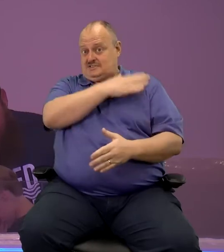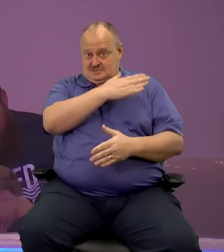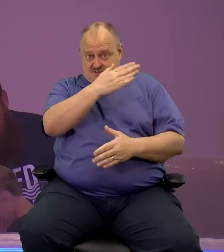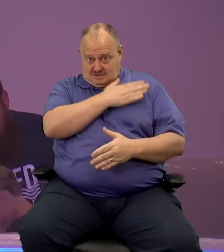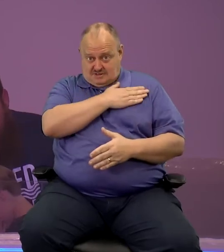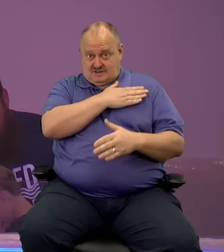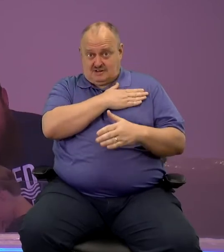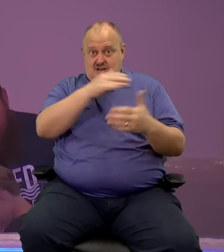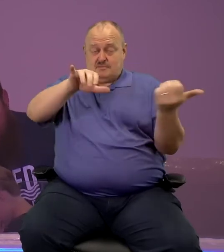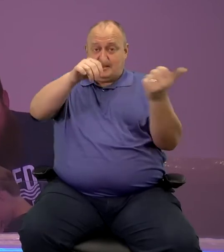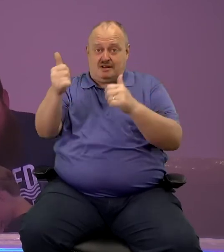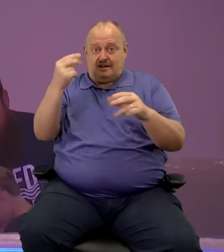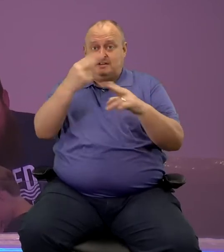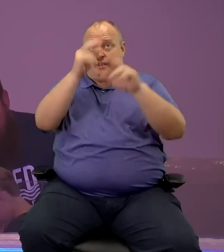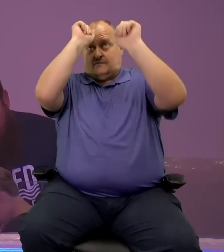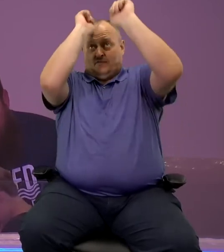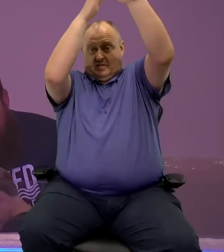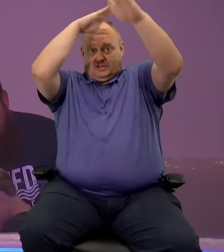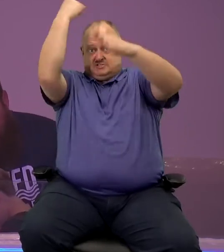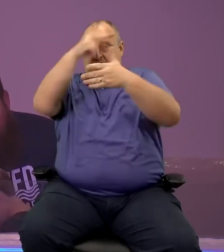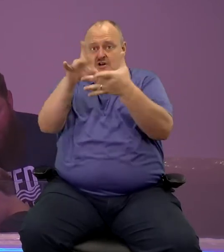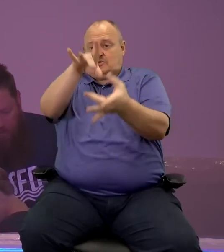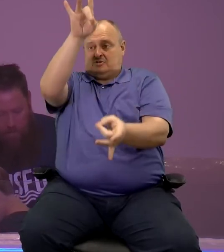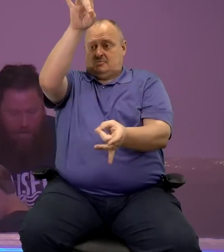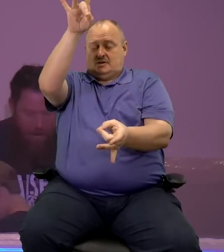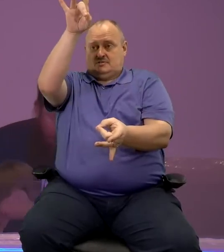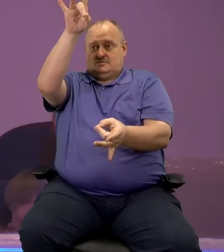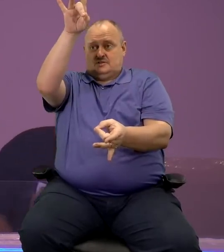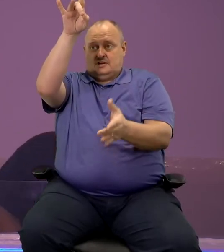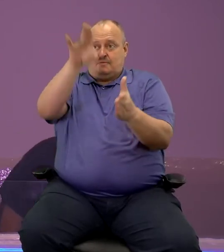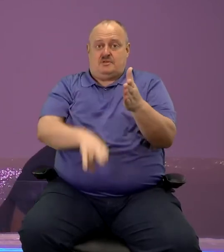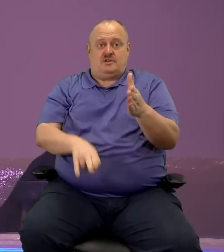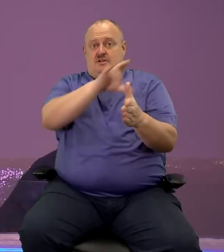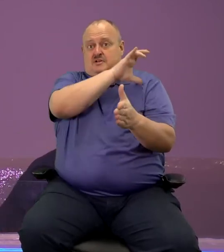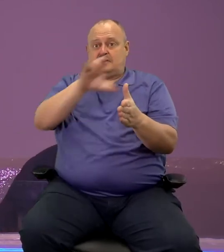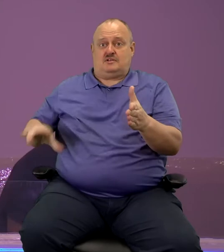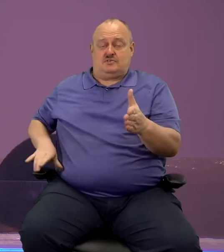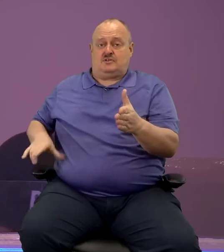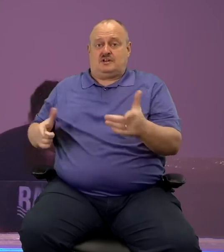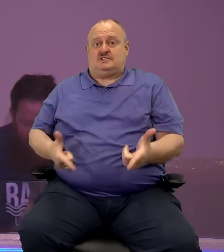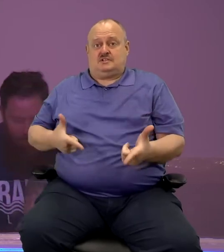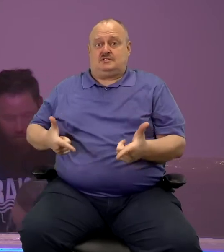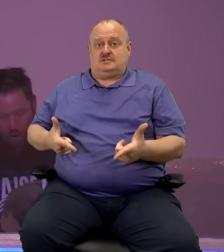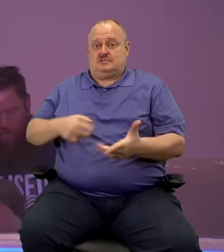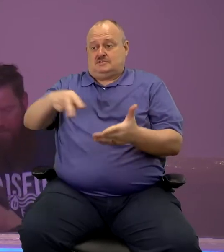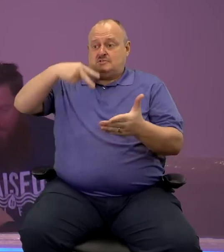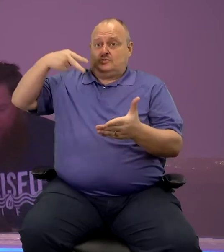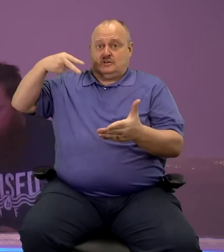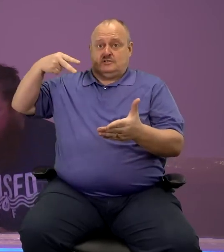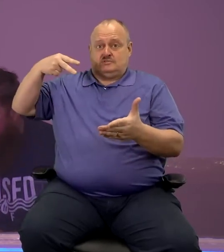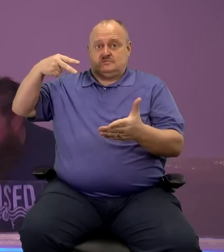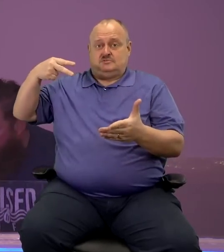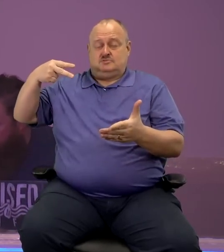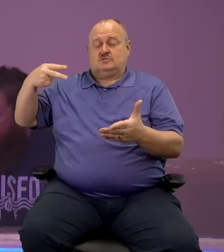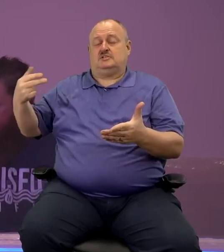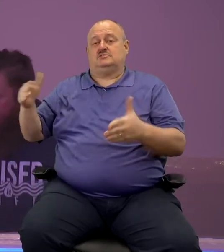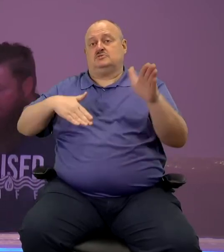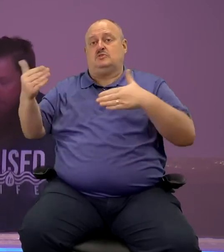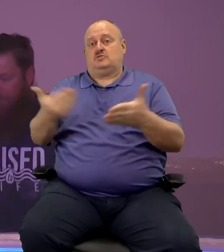to baptize you in the name of the Father, the Son, and the Holy Ghost, buried in the likeness of his death, raised to walk in new